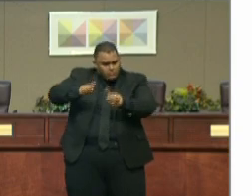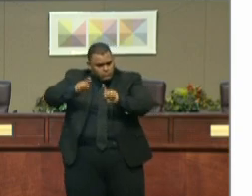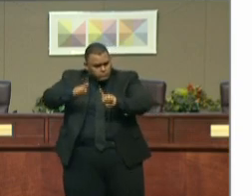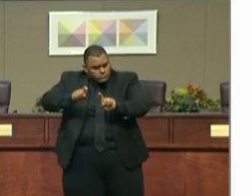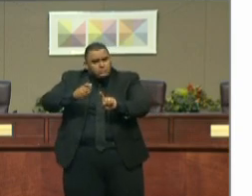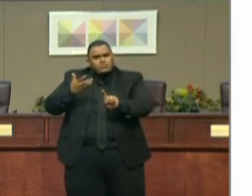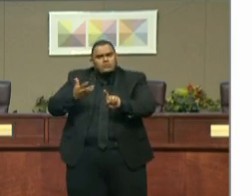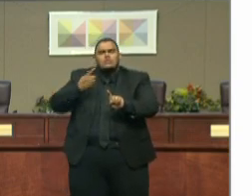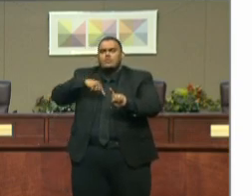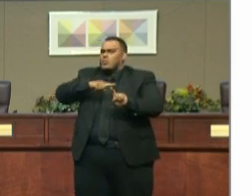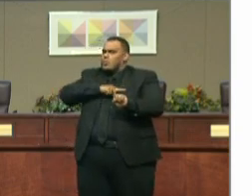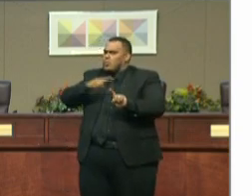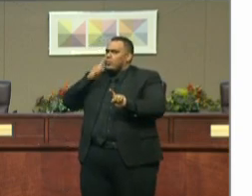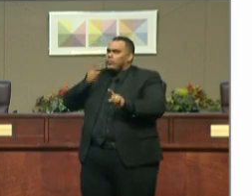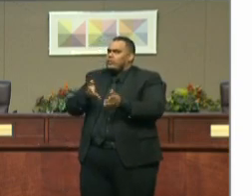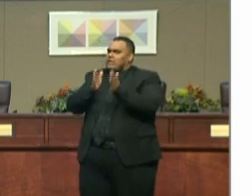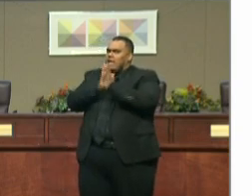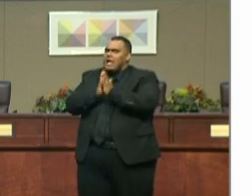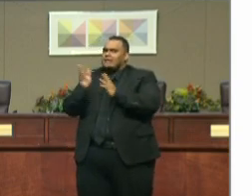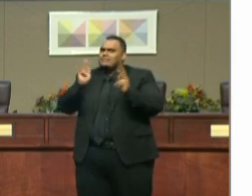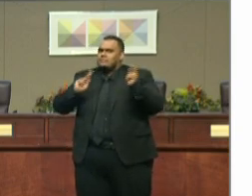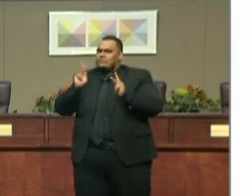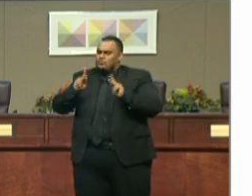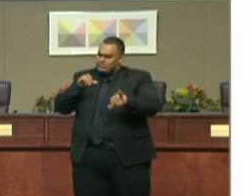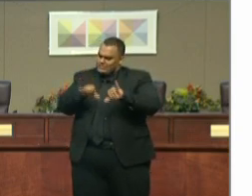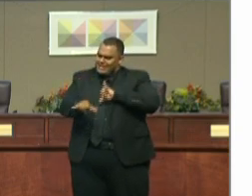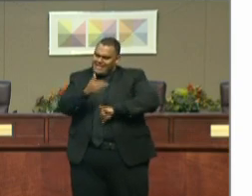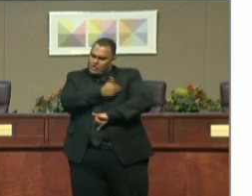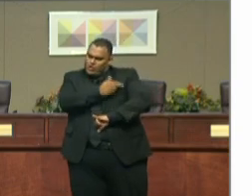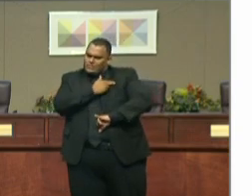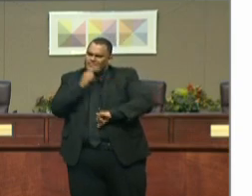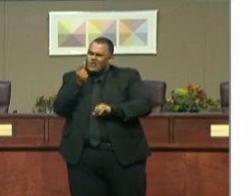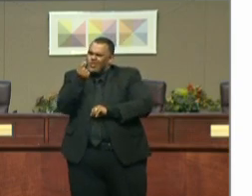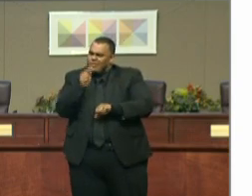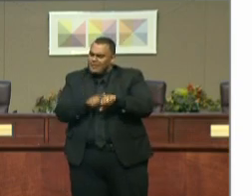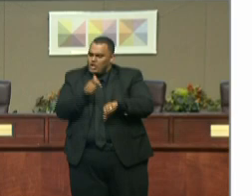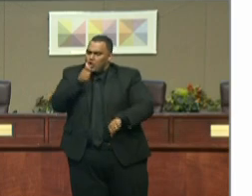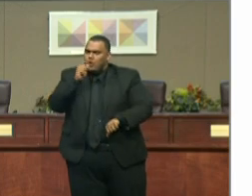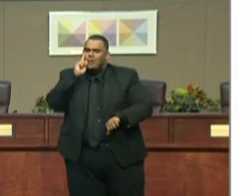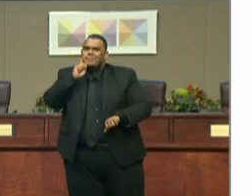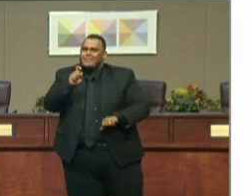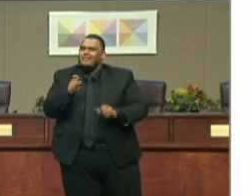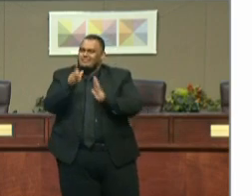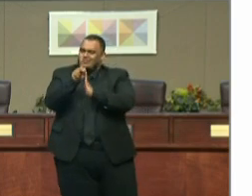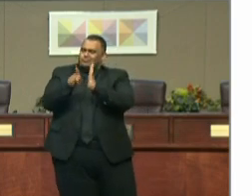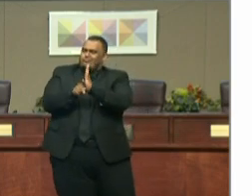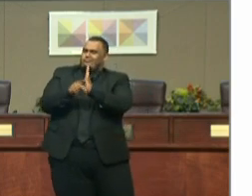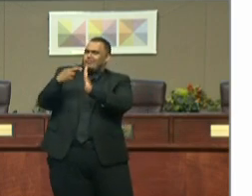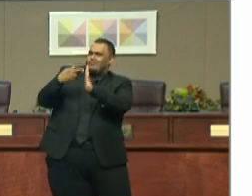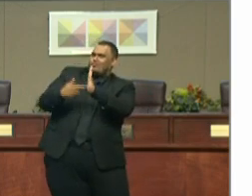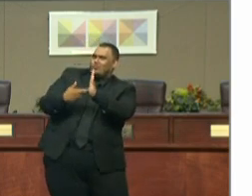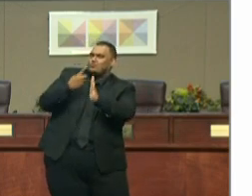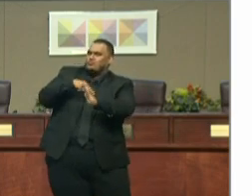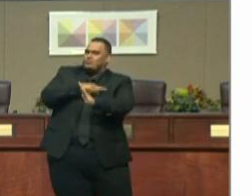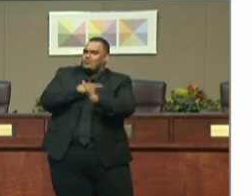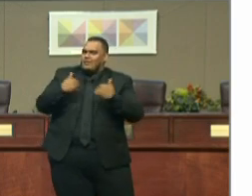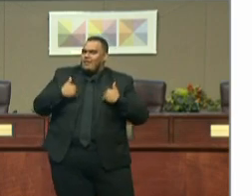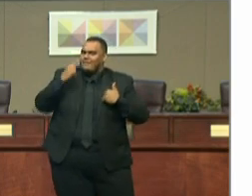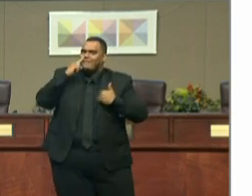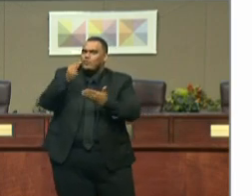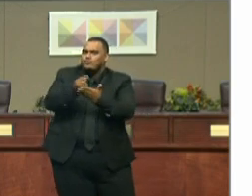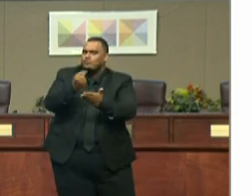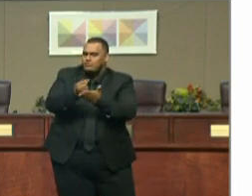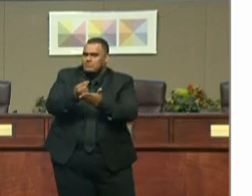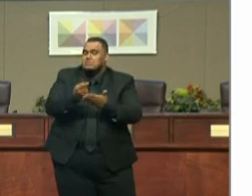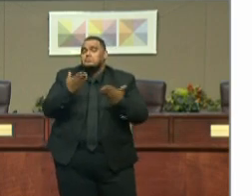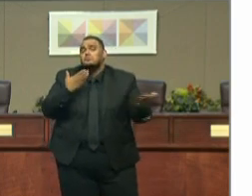longer because of the protocols of treatment. So that may have played some role in a little increase in the hospitalization